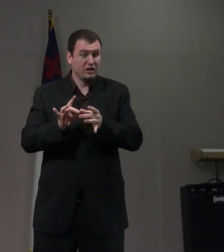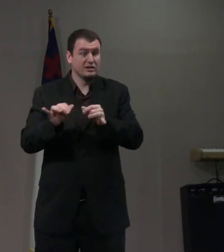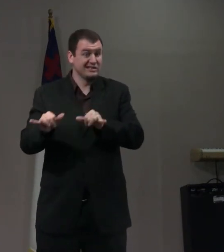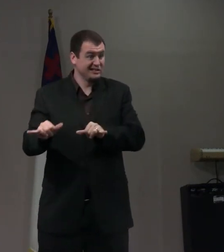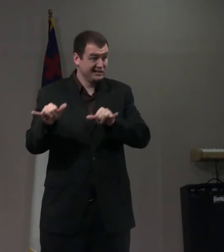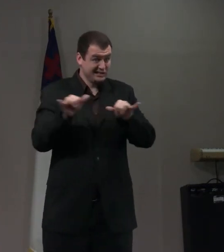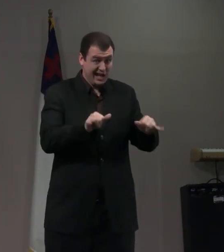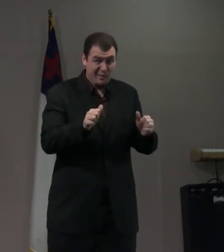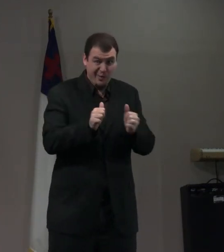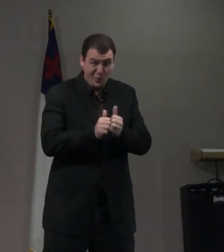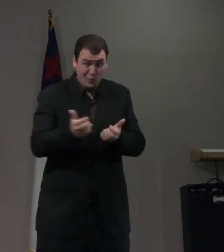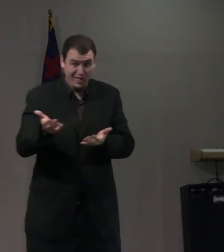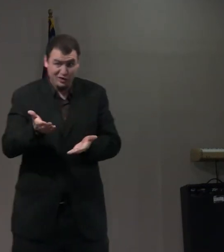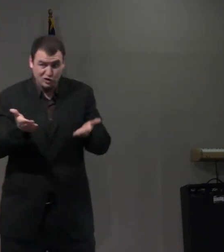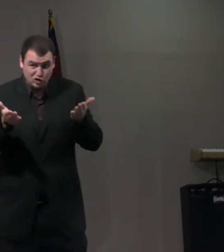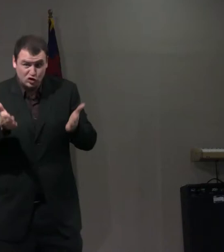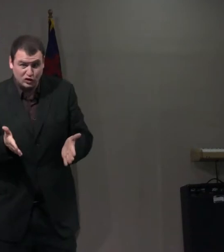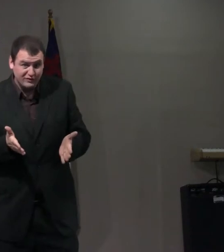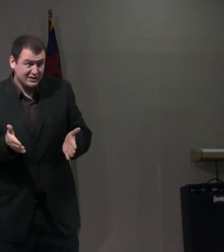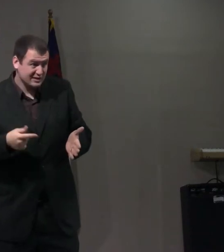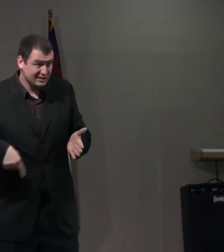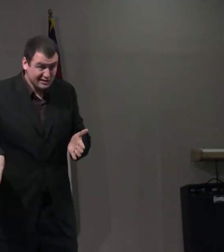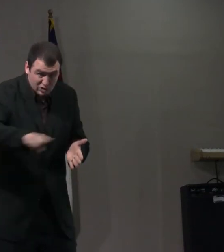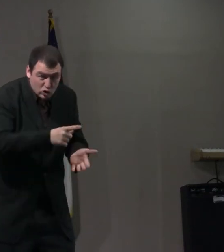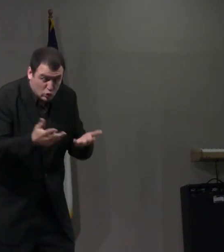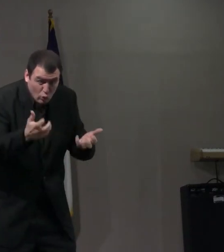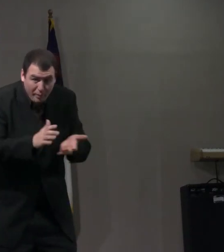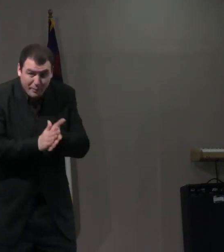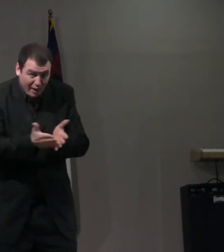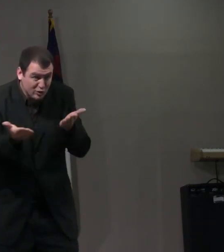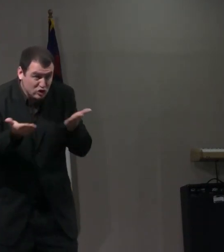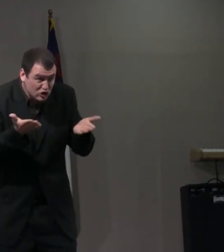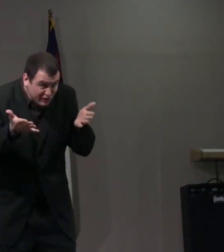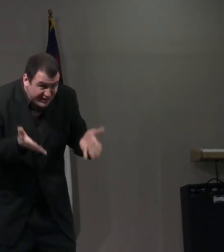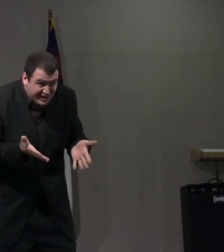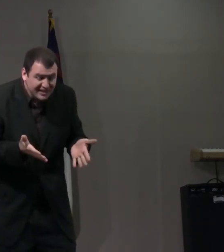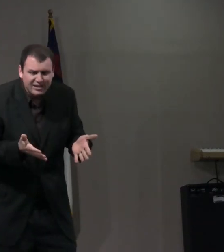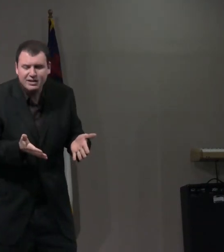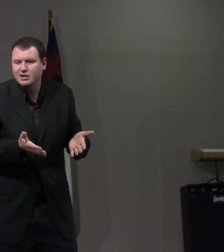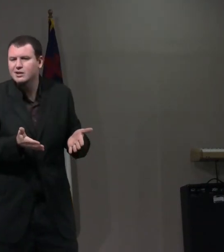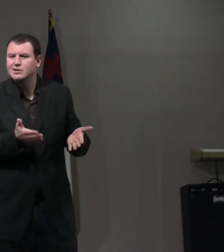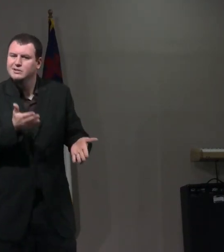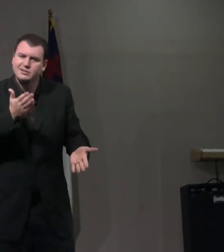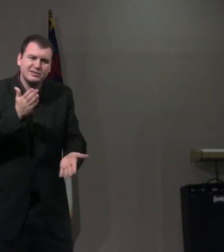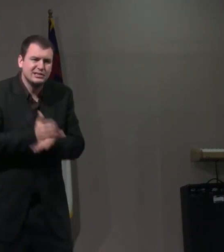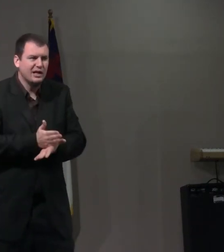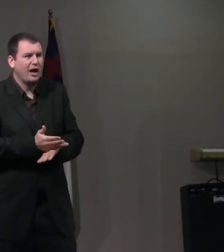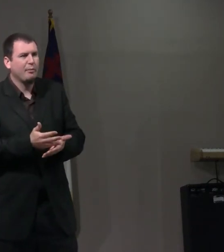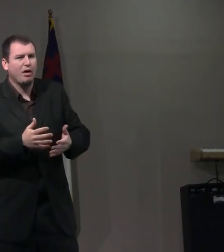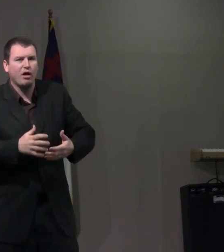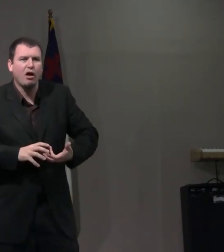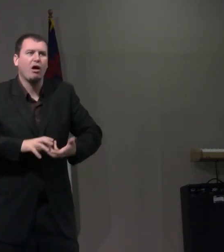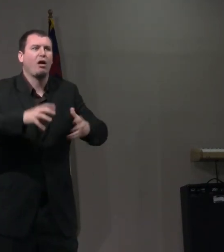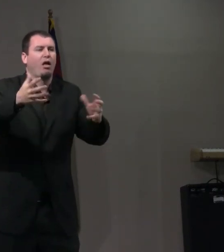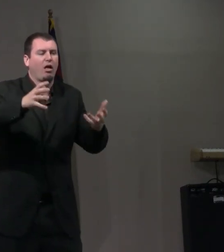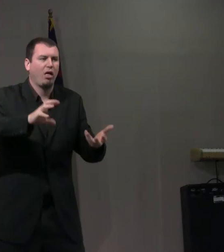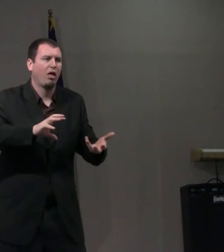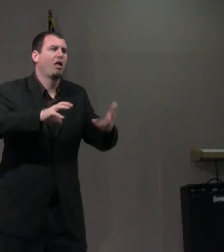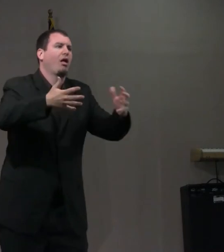Jesus helps us to work together so we can become servants. If you want to become a servant, you